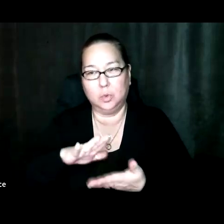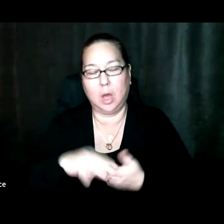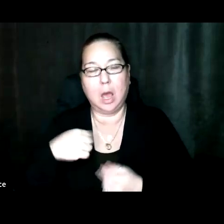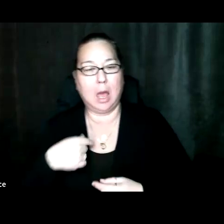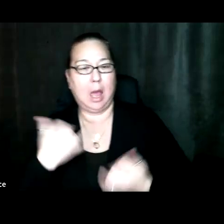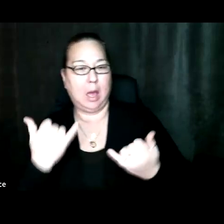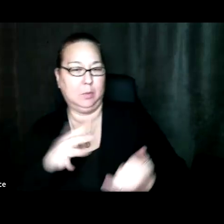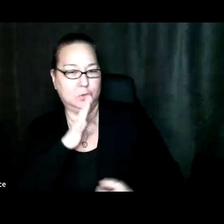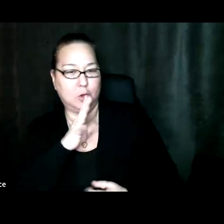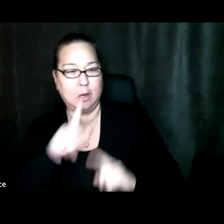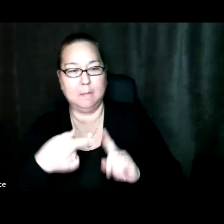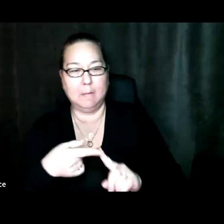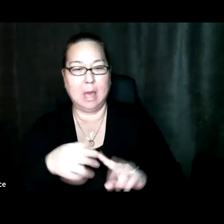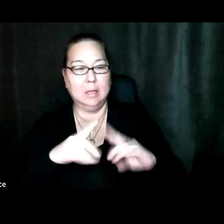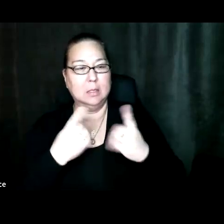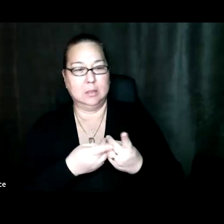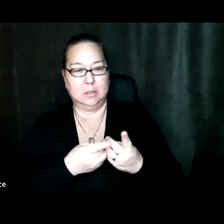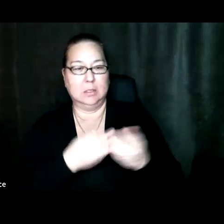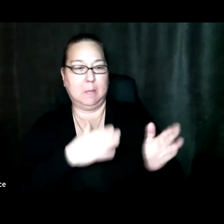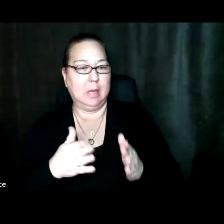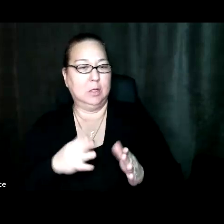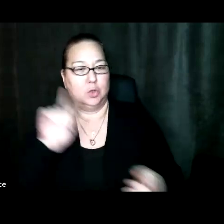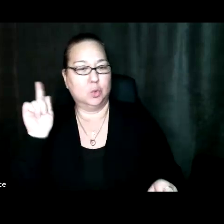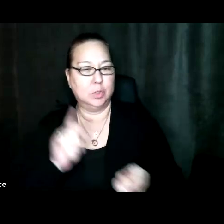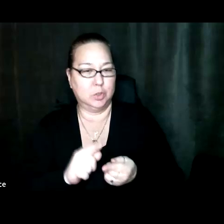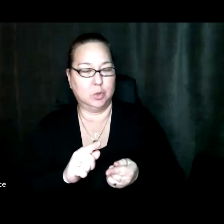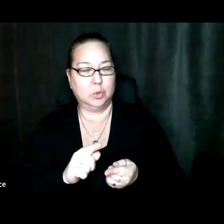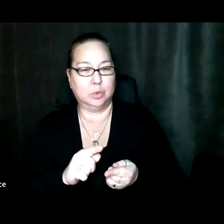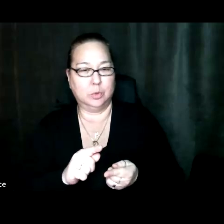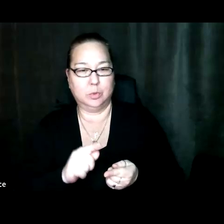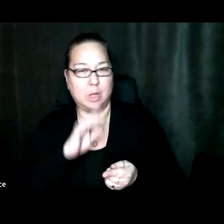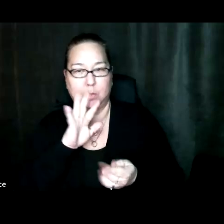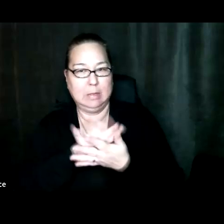current grade cohort 3 classrooms to next year,